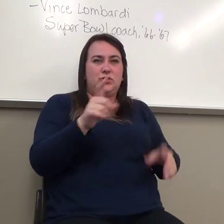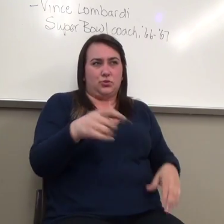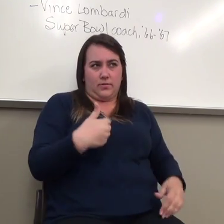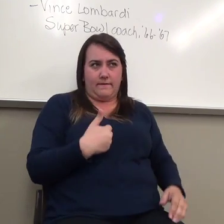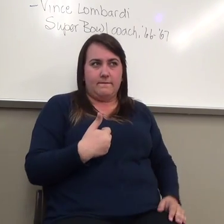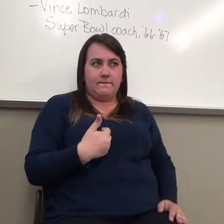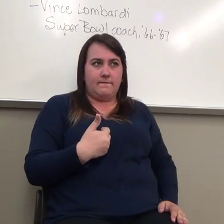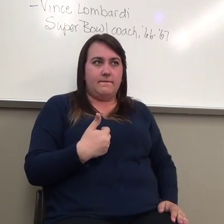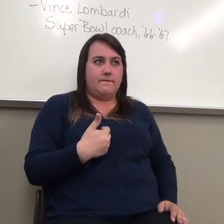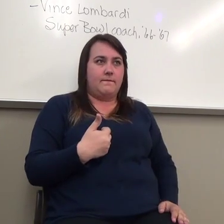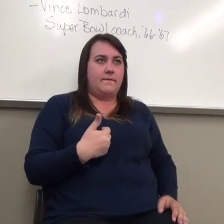worksheet.